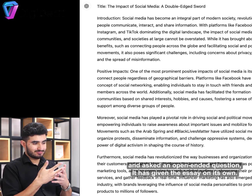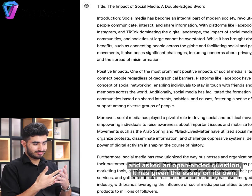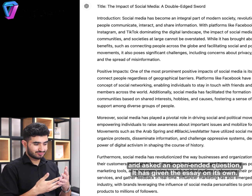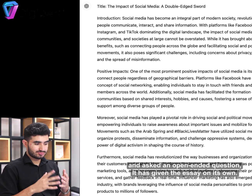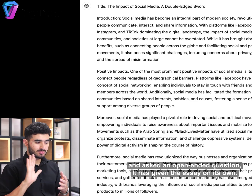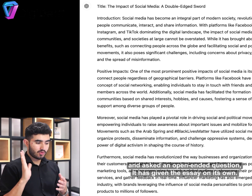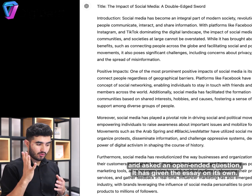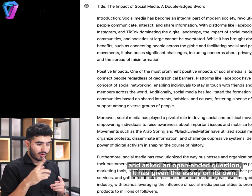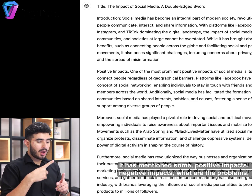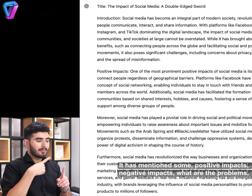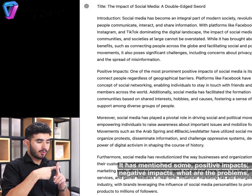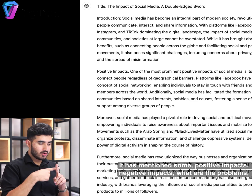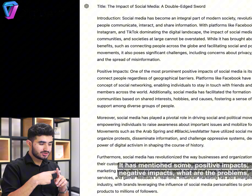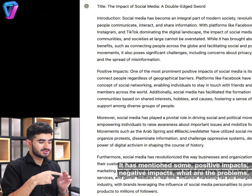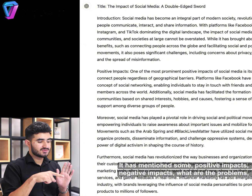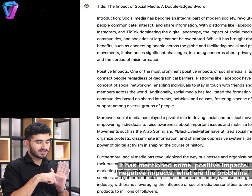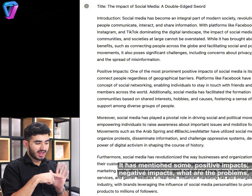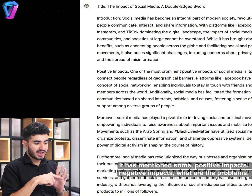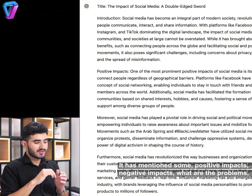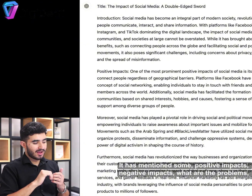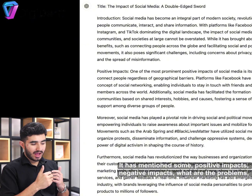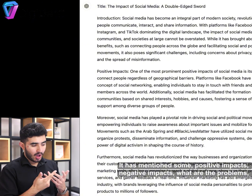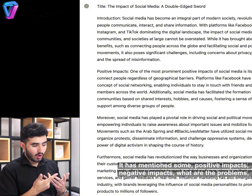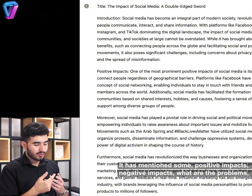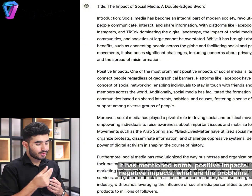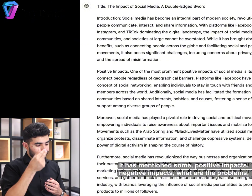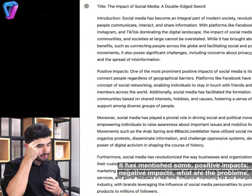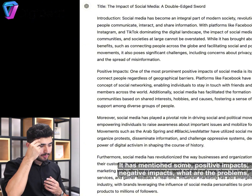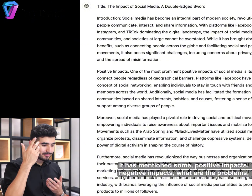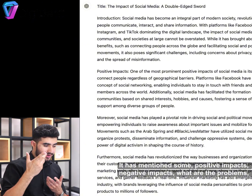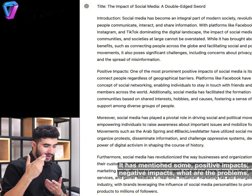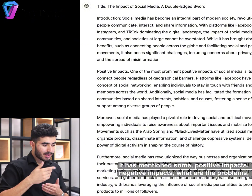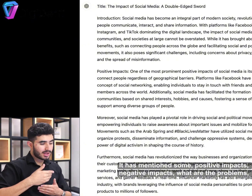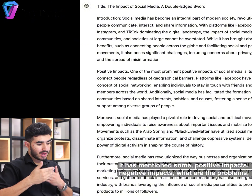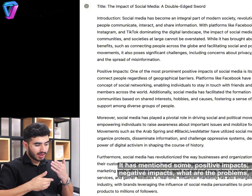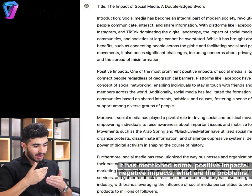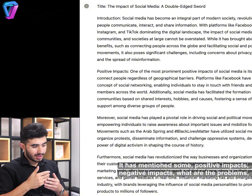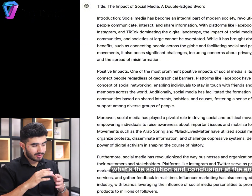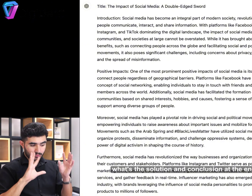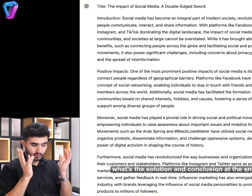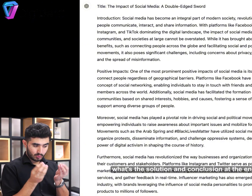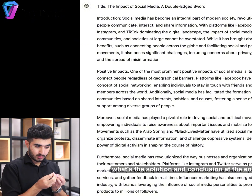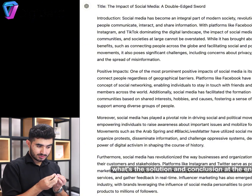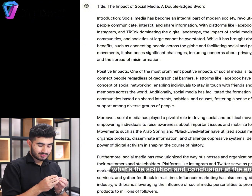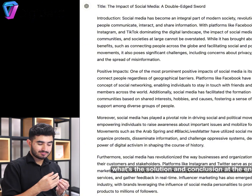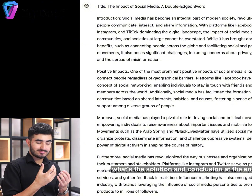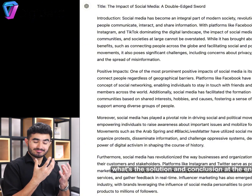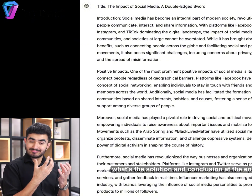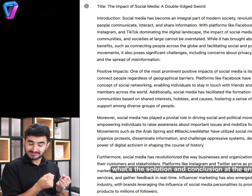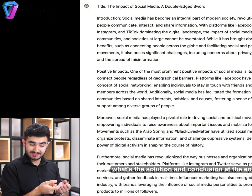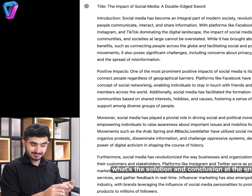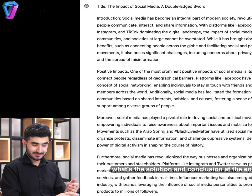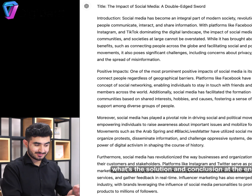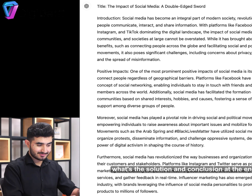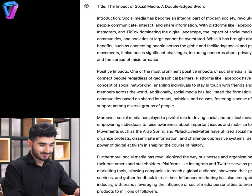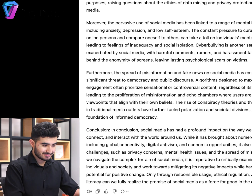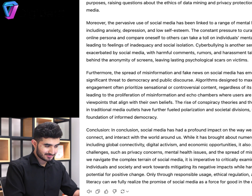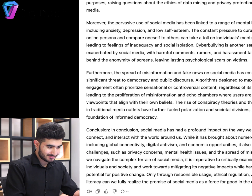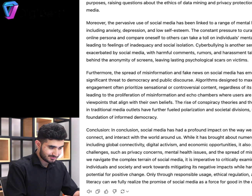own. It has mentioned some positive impacts, negative impacts, what are the problems, what's the solution and conclusion at the end.